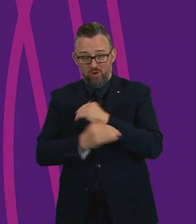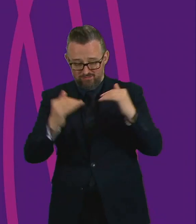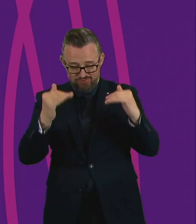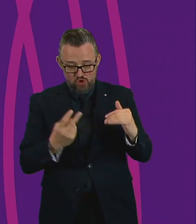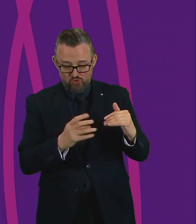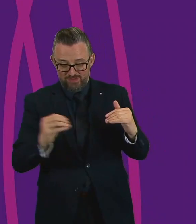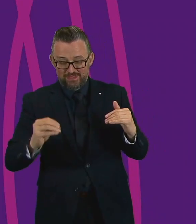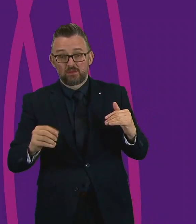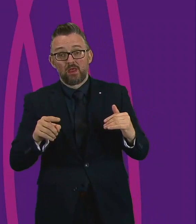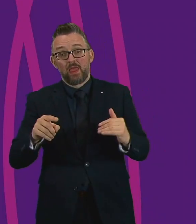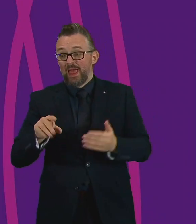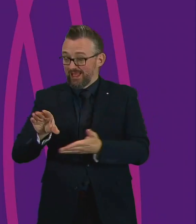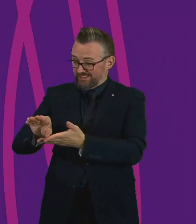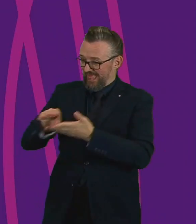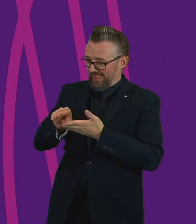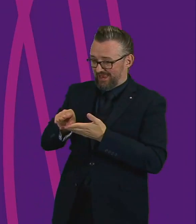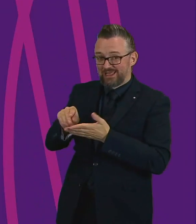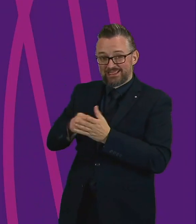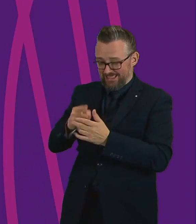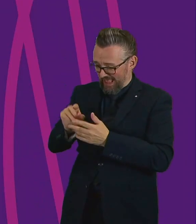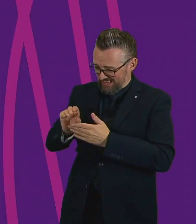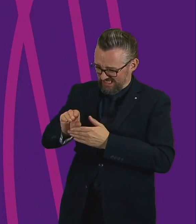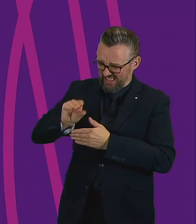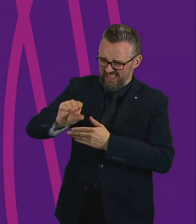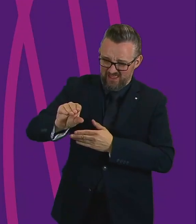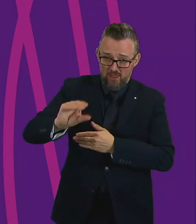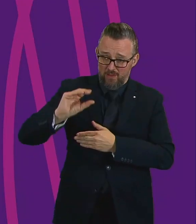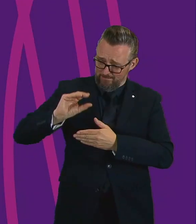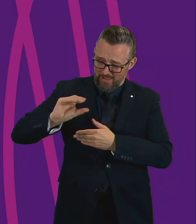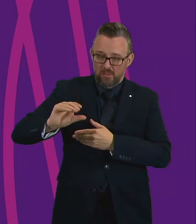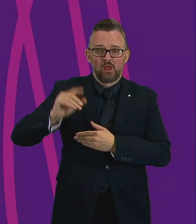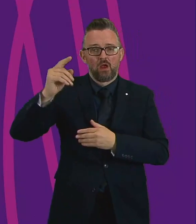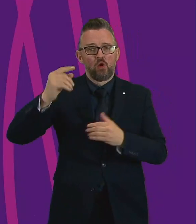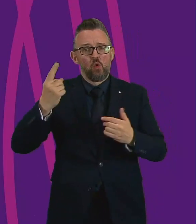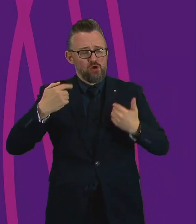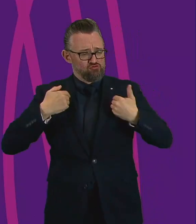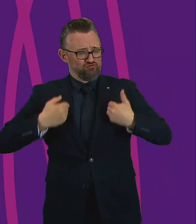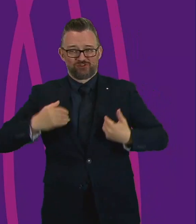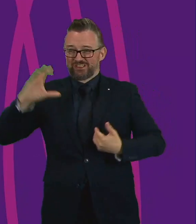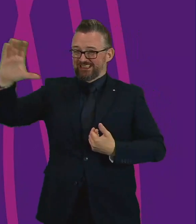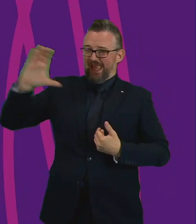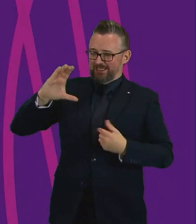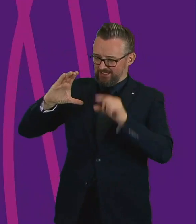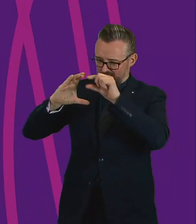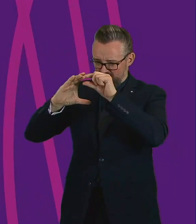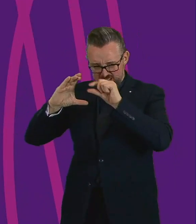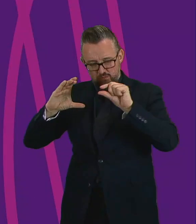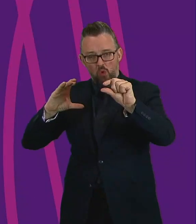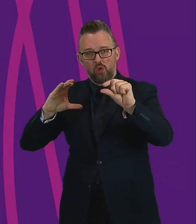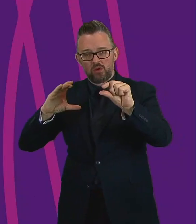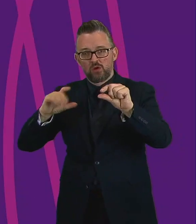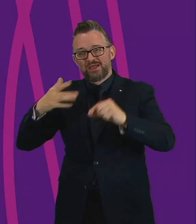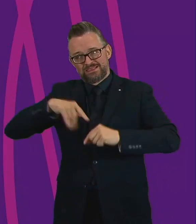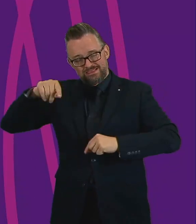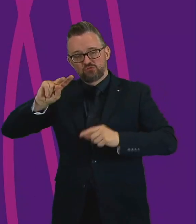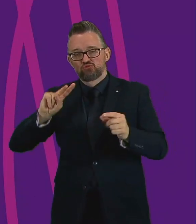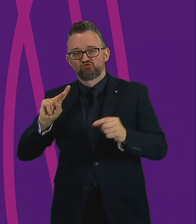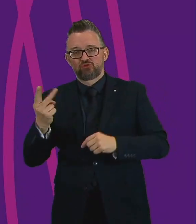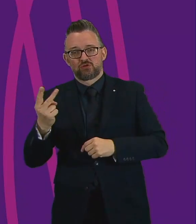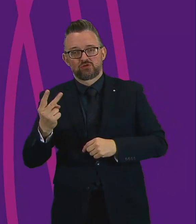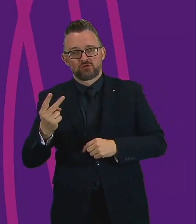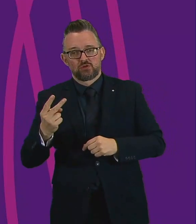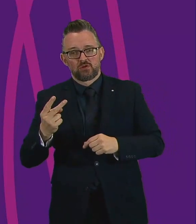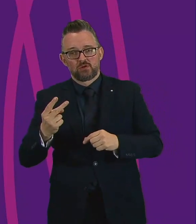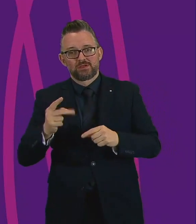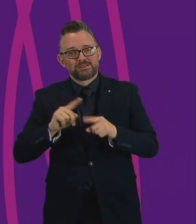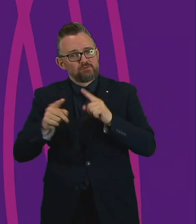more as a percentage of their income in tax than the richest 20%. And we need a shift from flat taxes like VAT to progressive taxes like income.